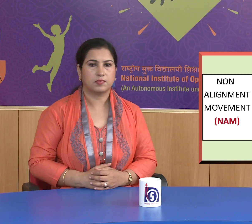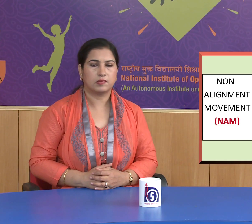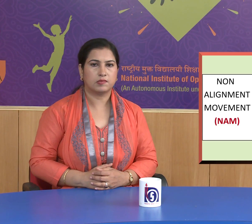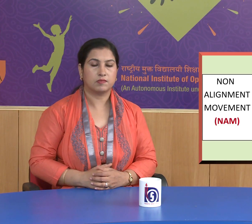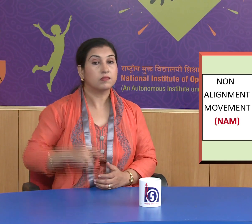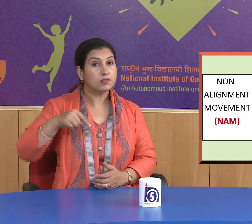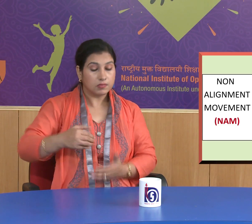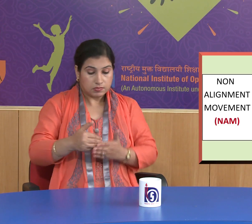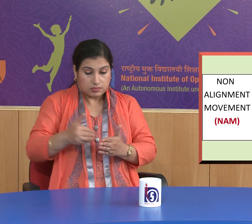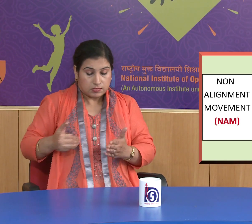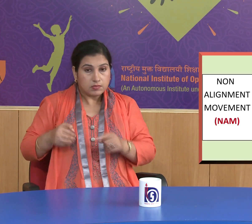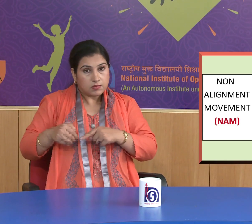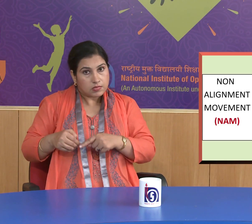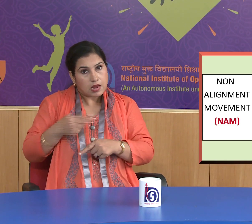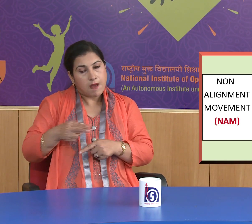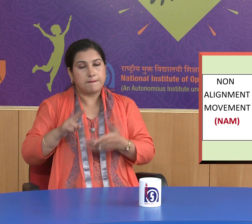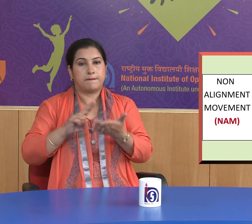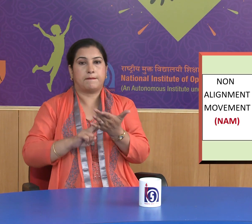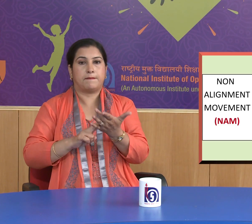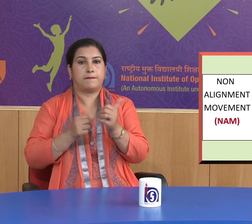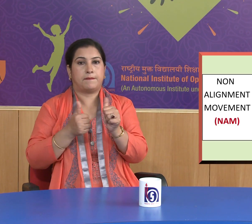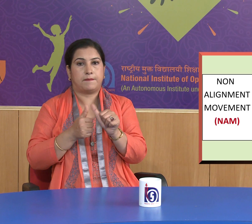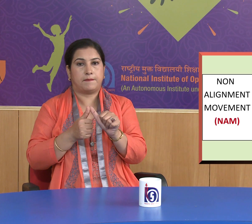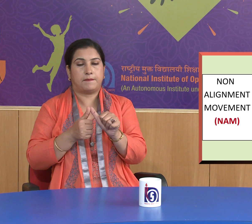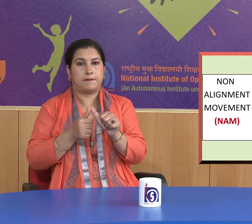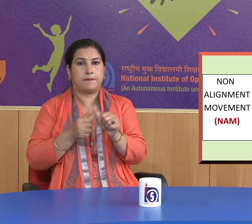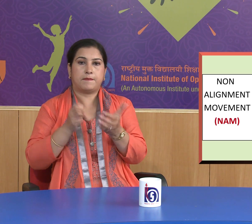This policy was called as non-alignment.